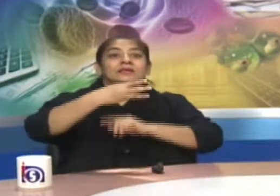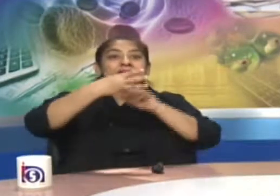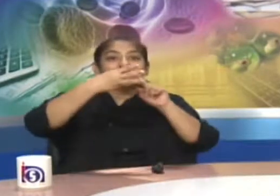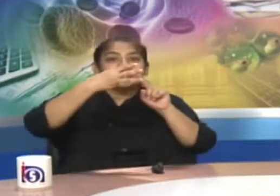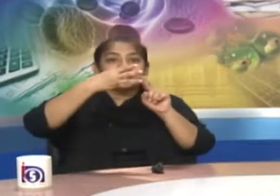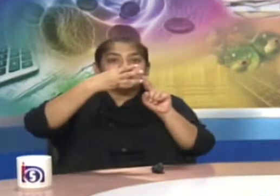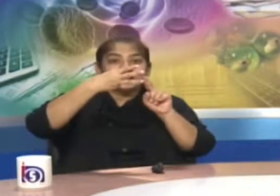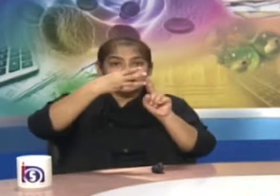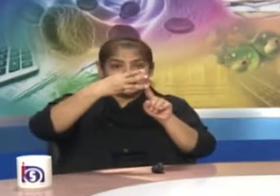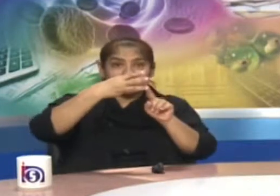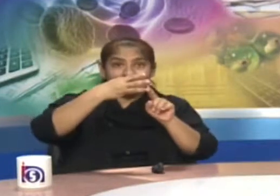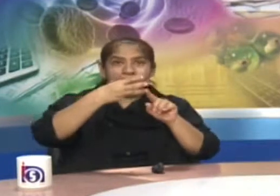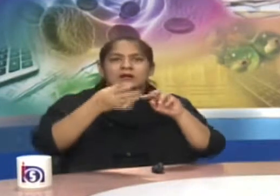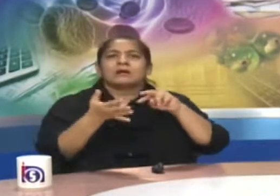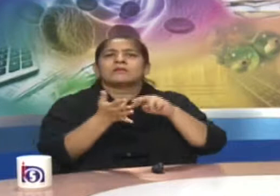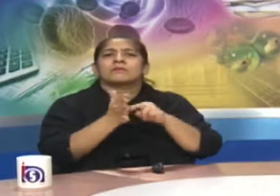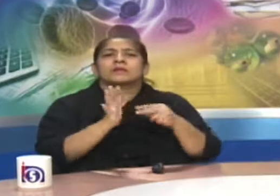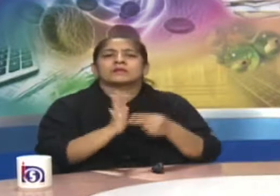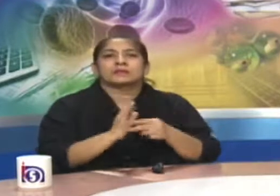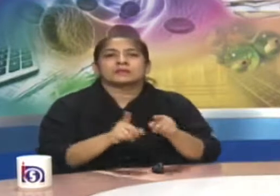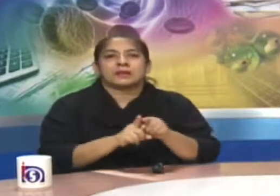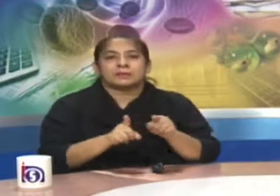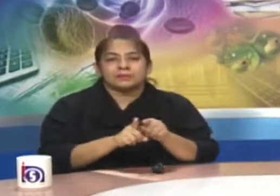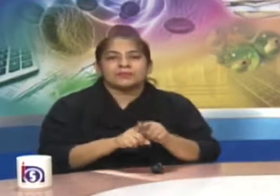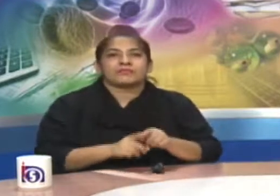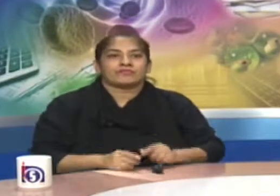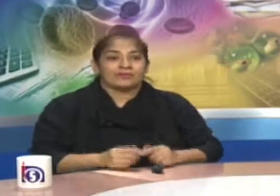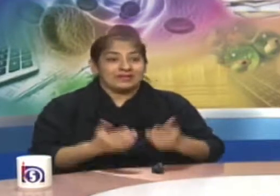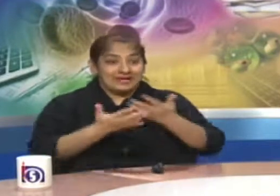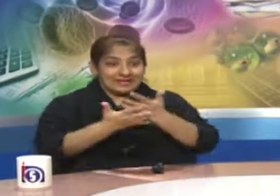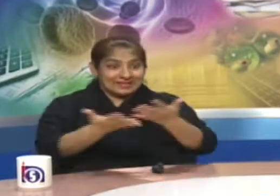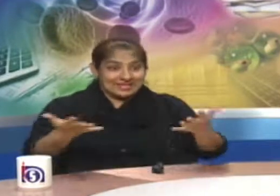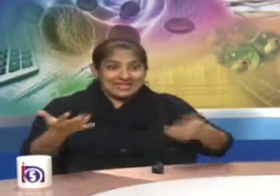about them. The third point is,